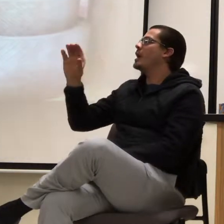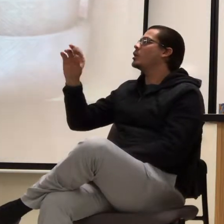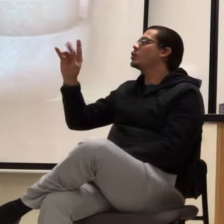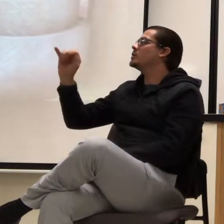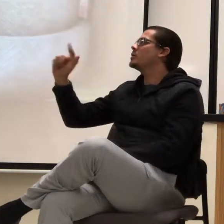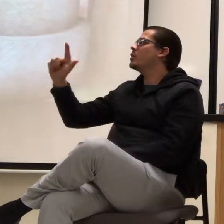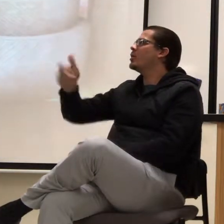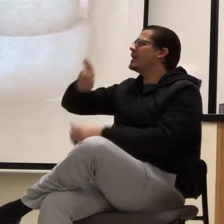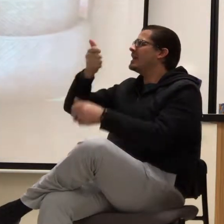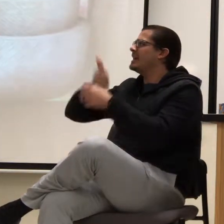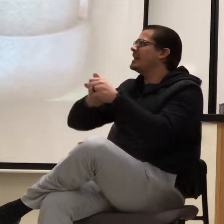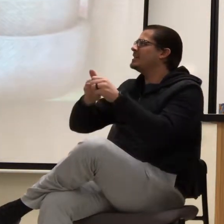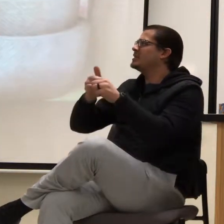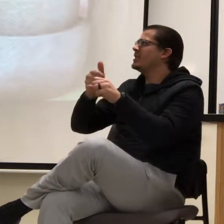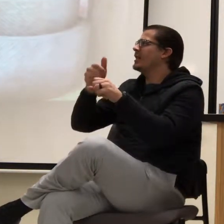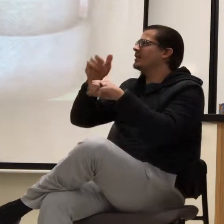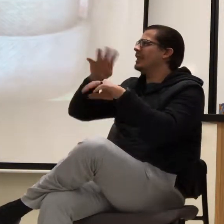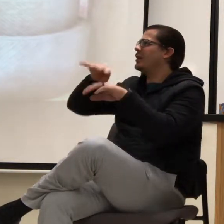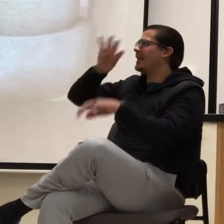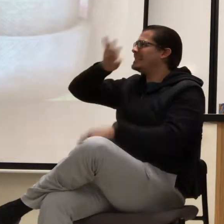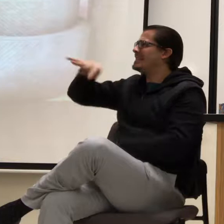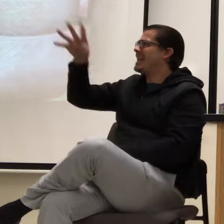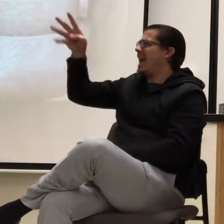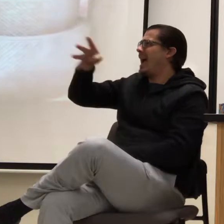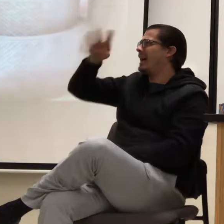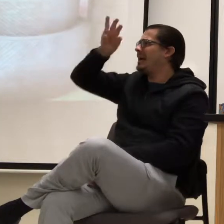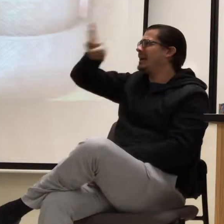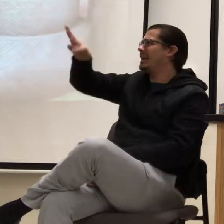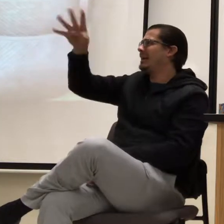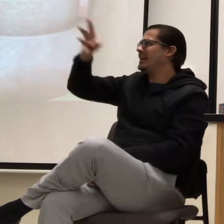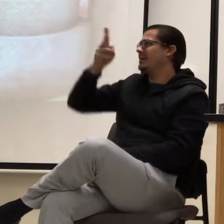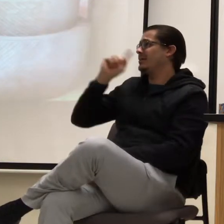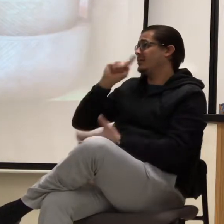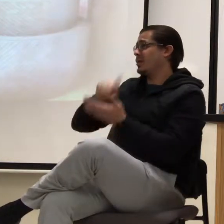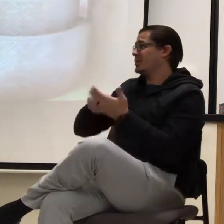it kind of like goes, it kind of zigzags?